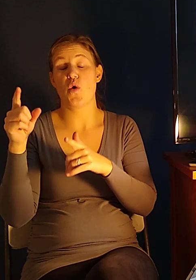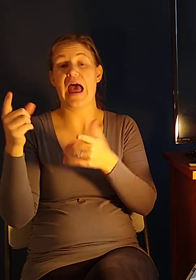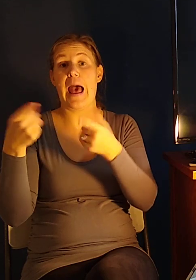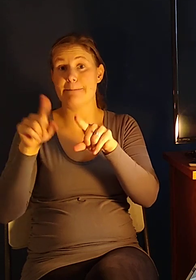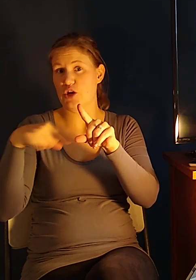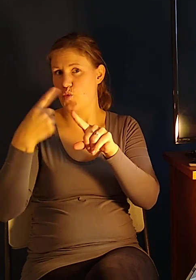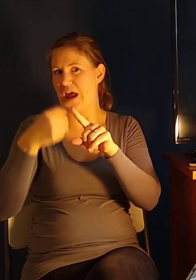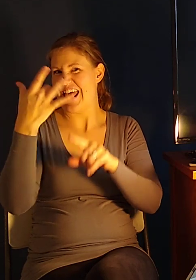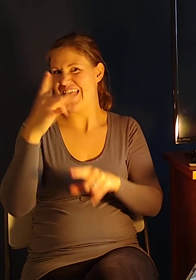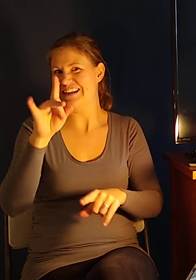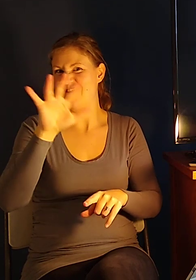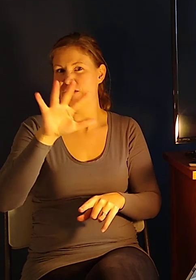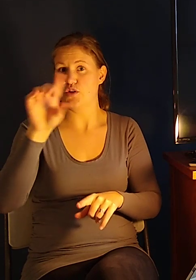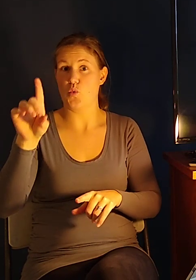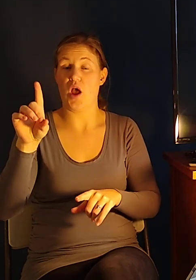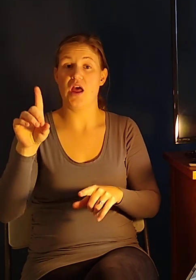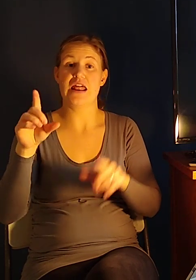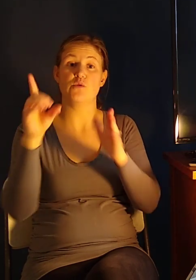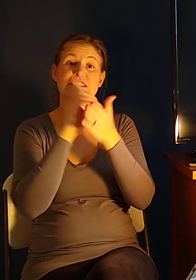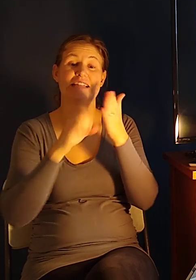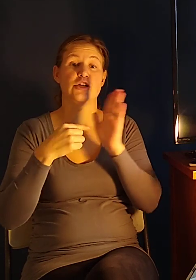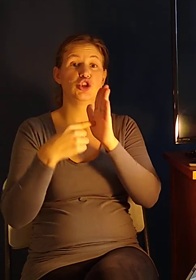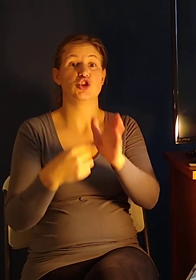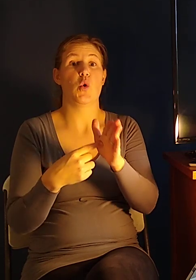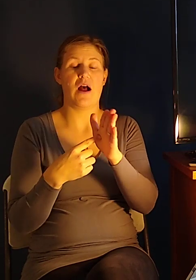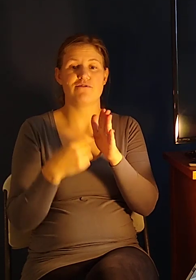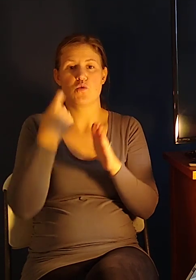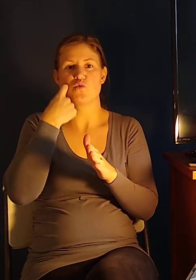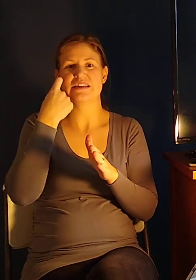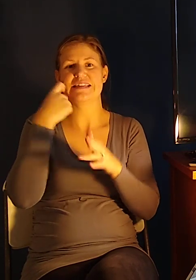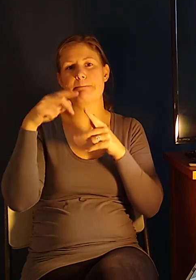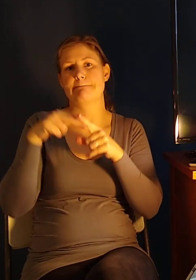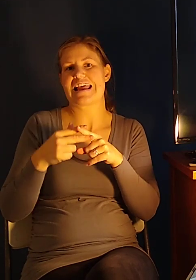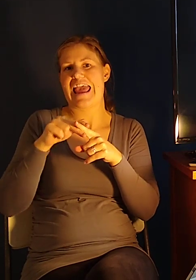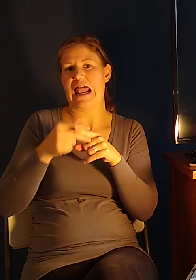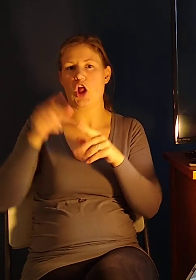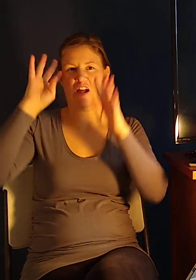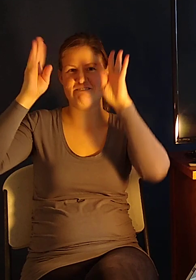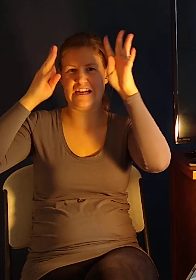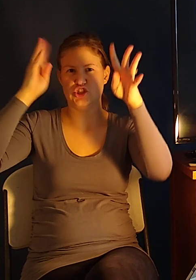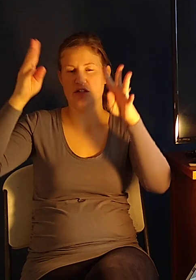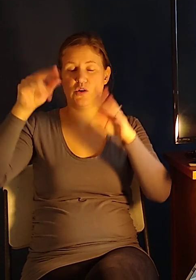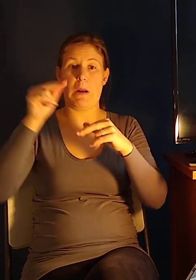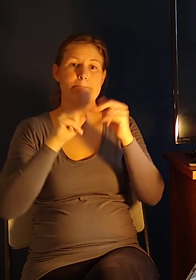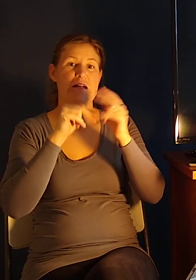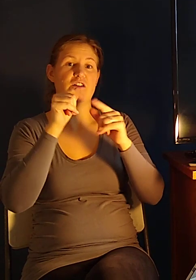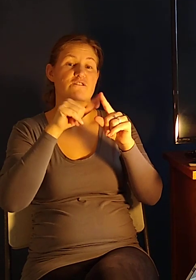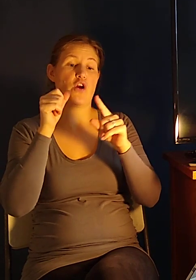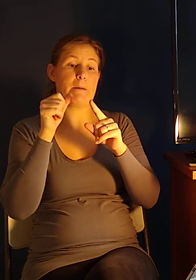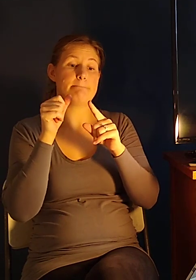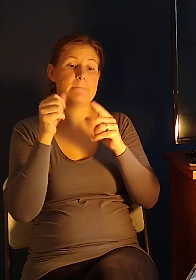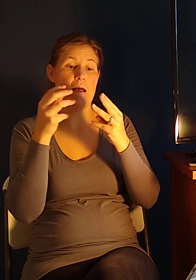was designed to show off the latest mechanical inventions. It was built from prepared materials in 6